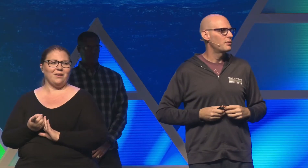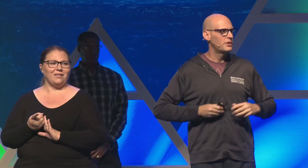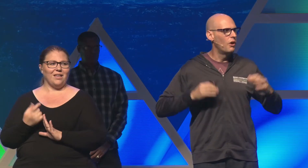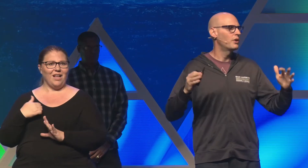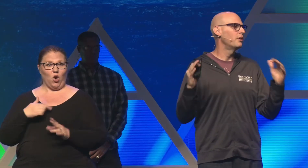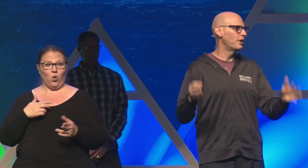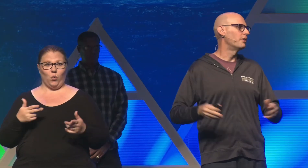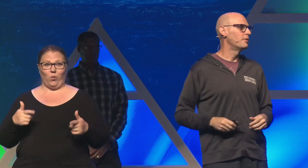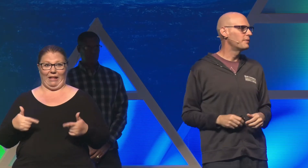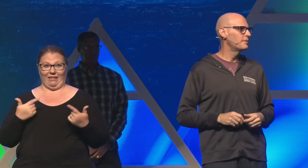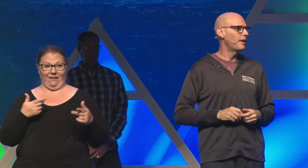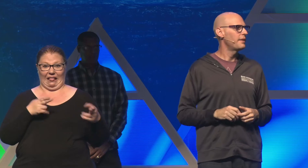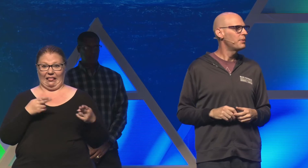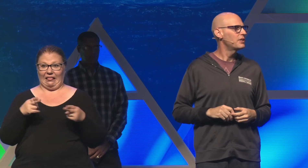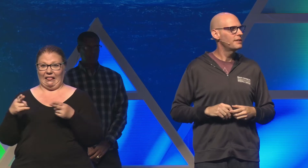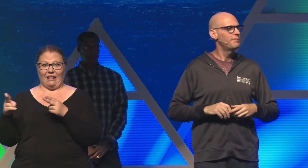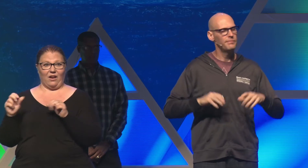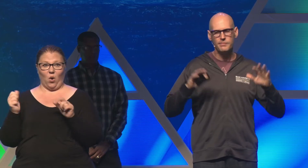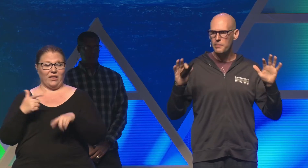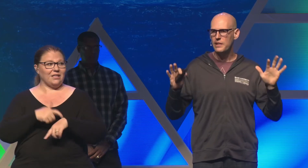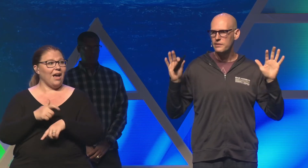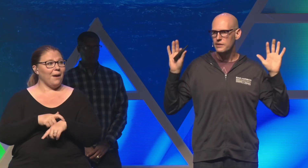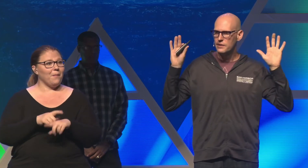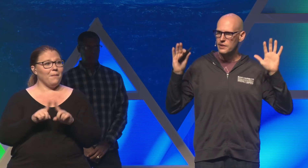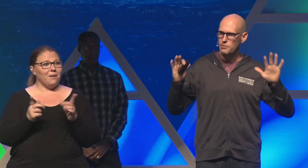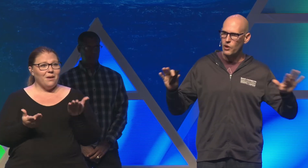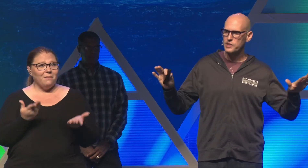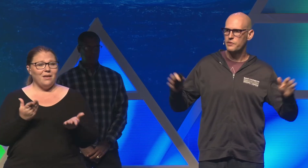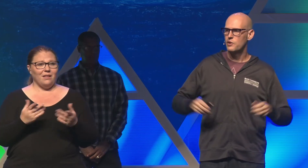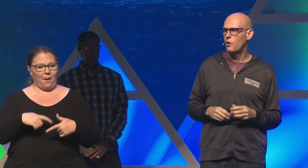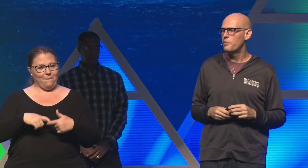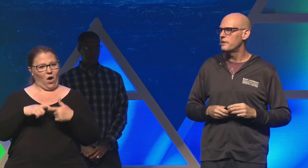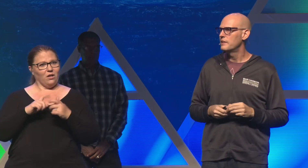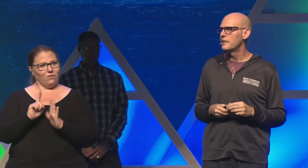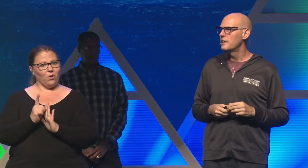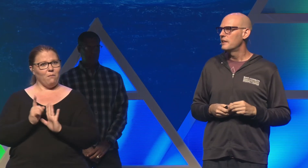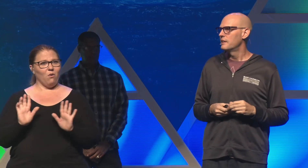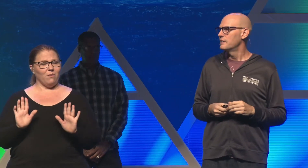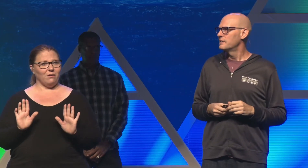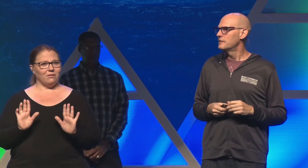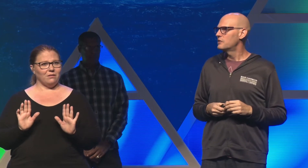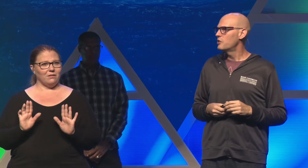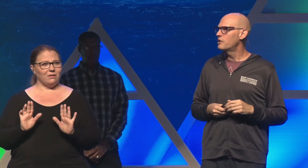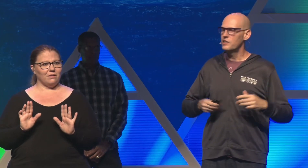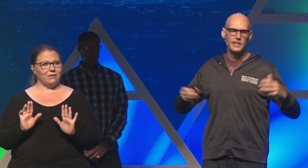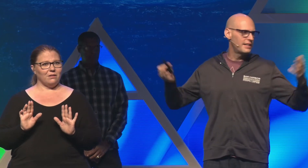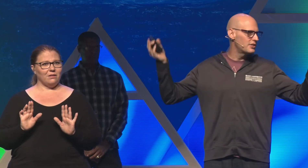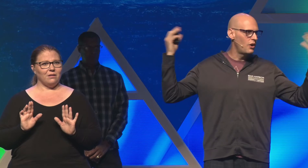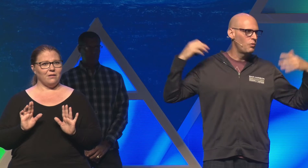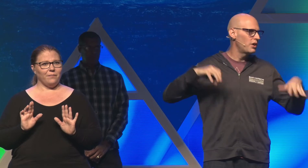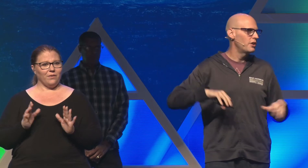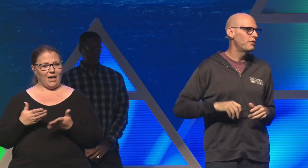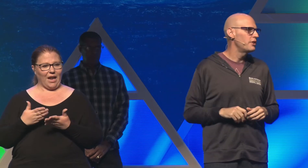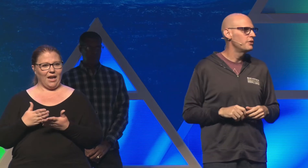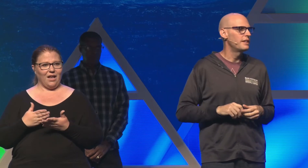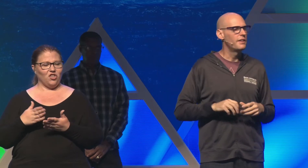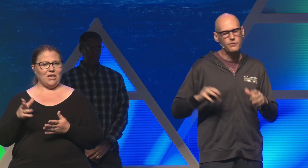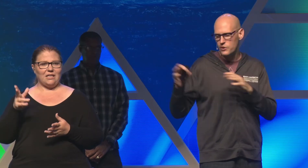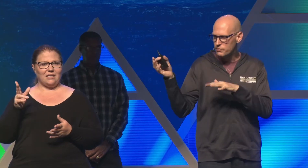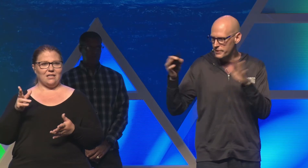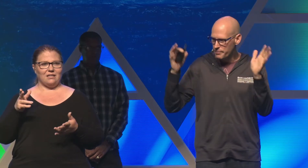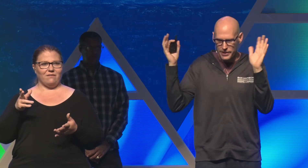We go, right? But just maybe pause for a moment. And so you can just let the song wash over you,